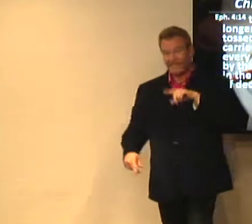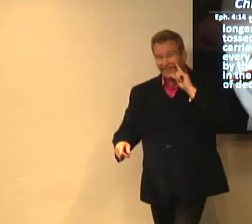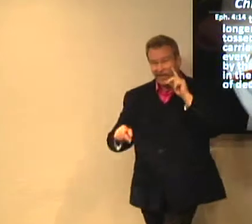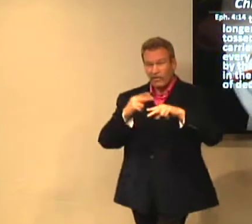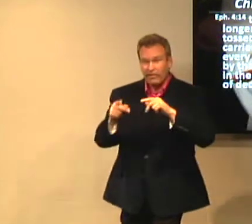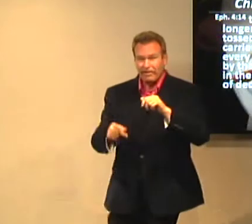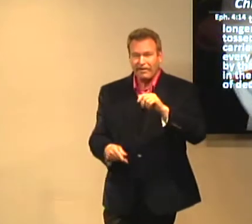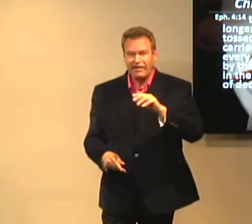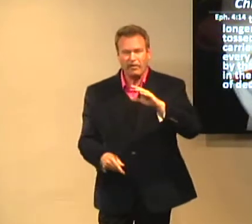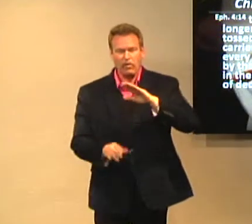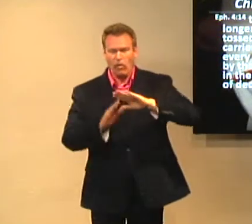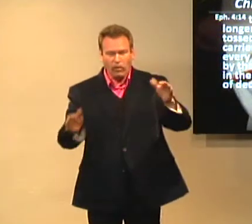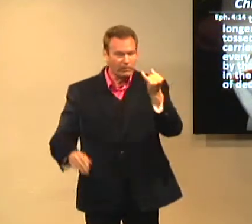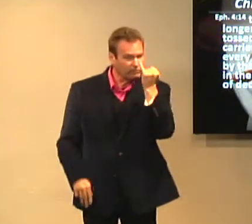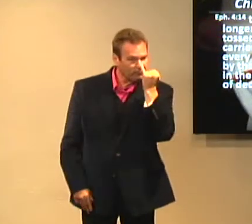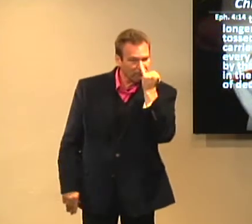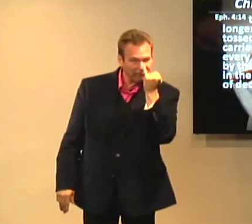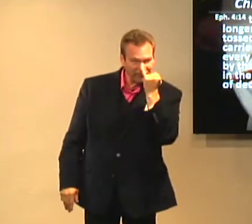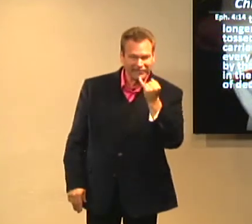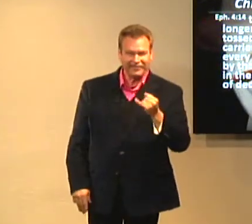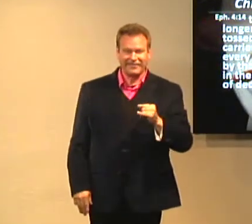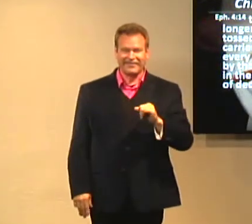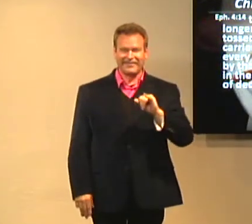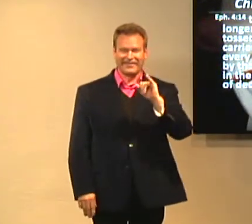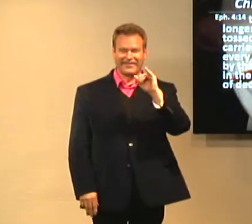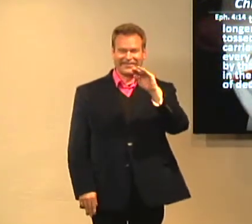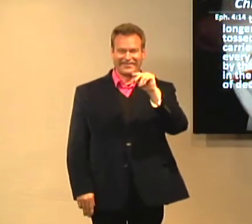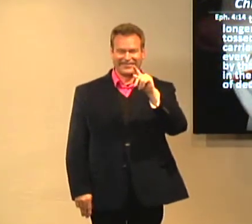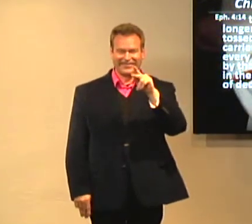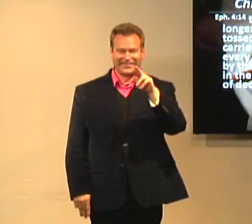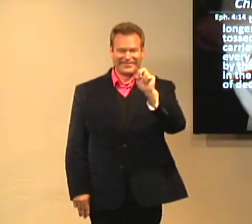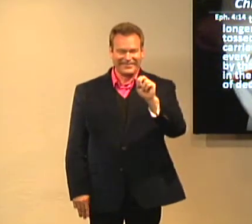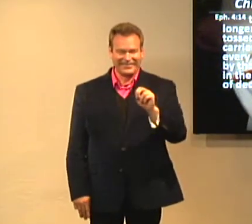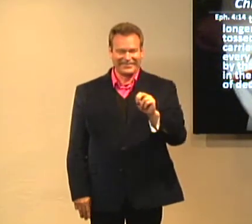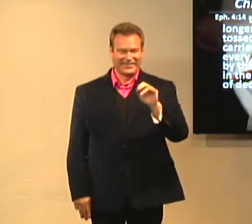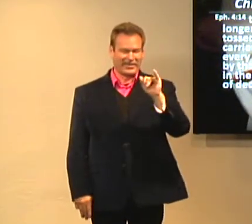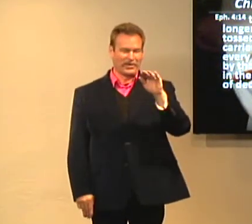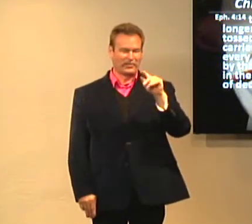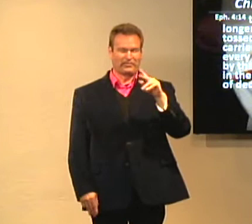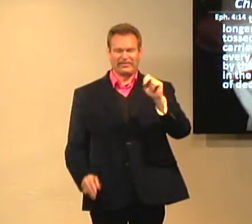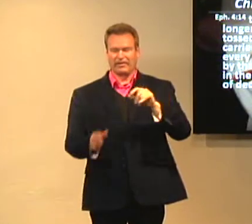You know, being immature,